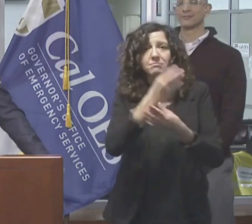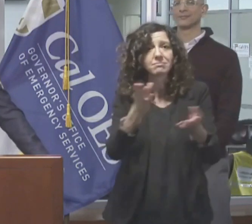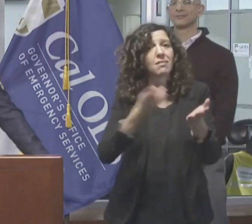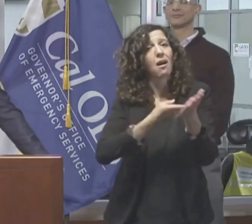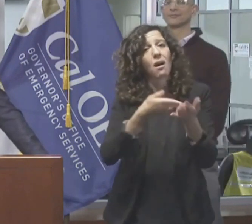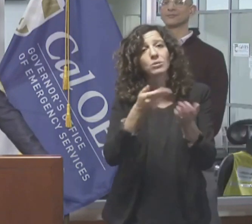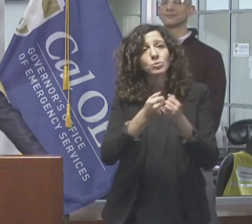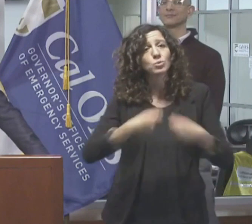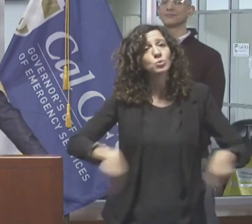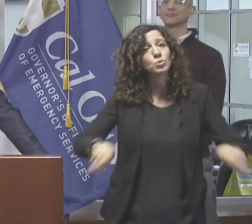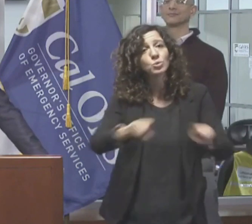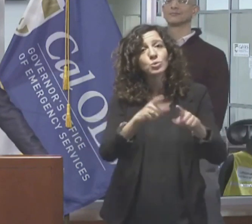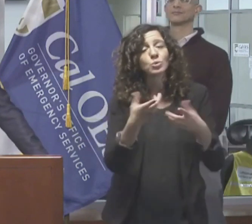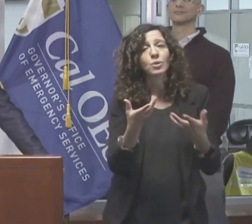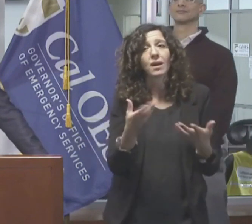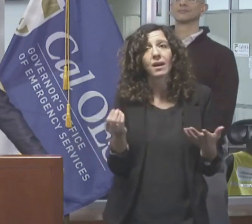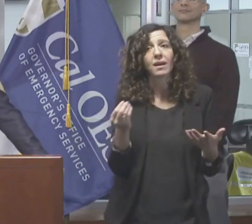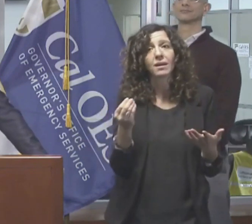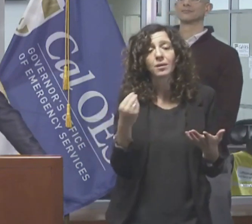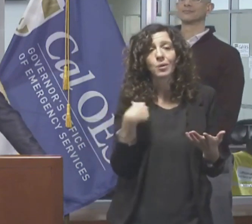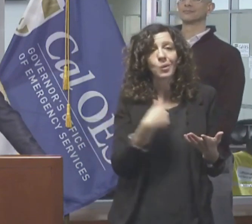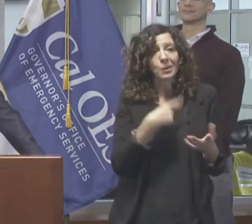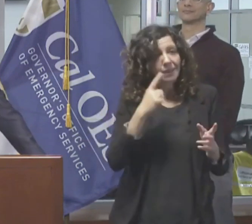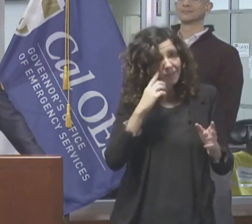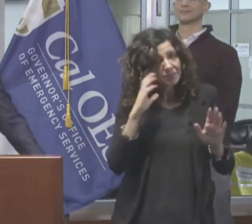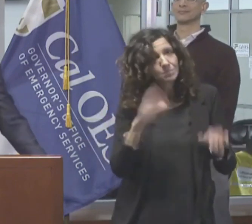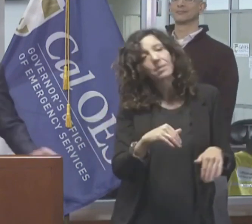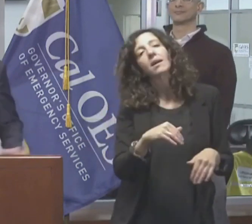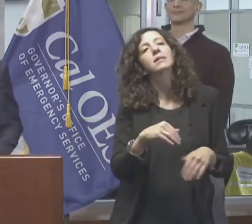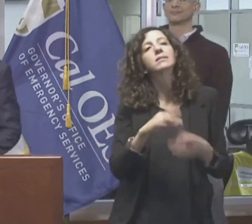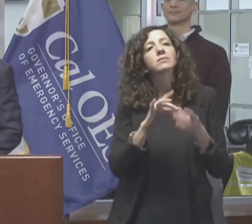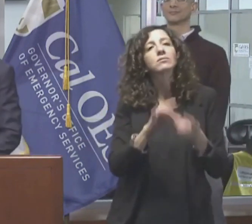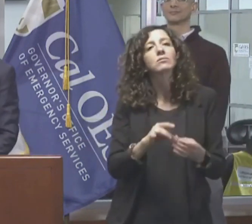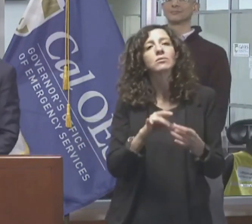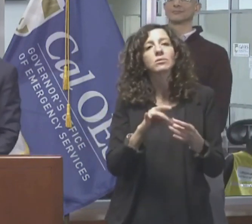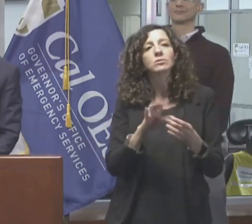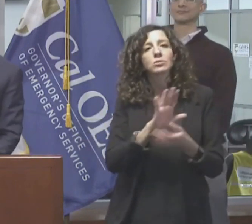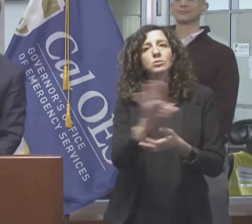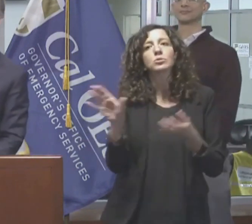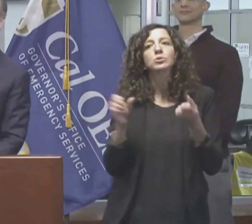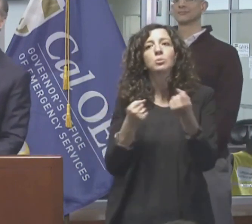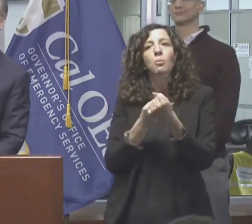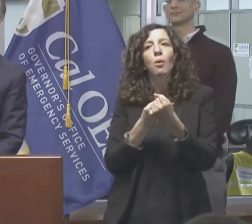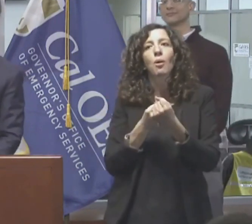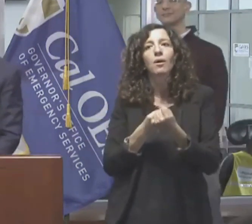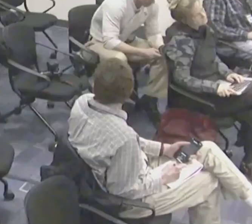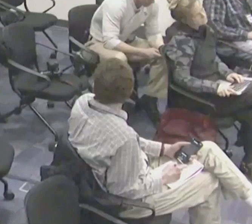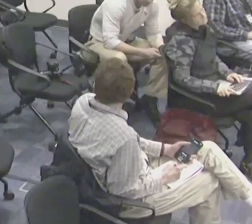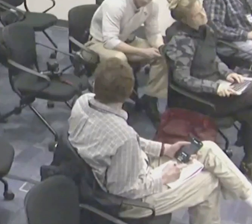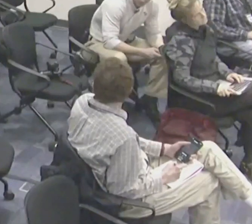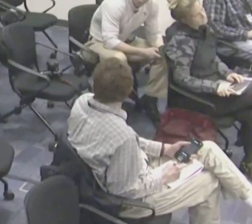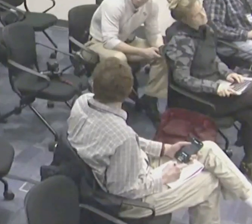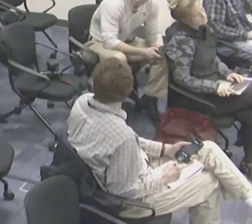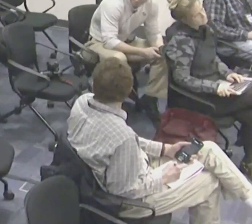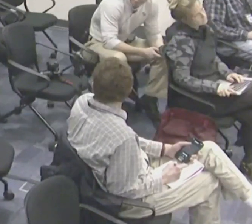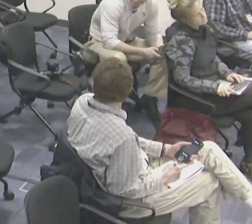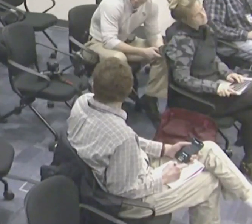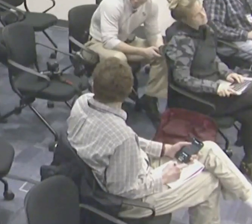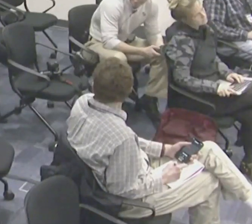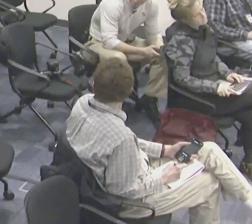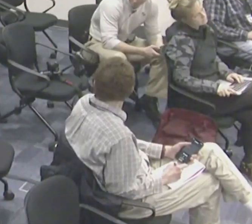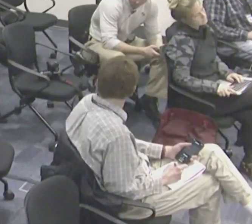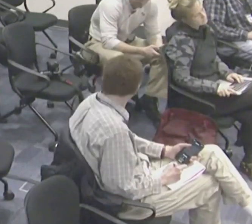and forthright about what it is and expecting in terms of that support. Thank you, Governor. I've been asked to ask you, for people who